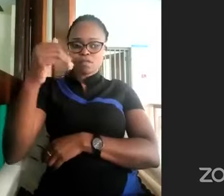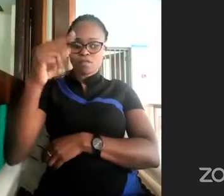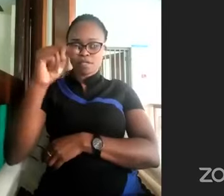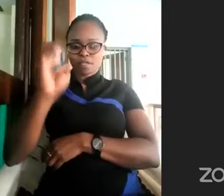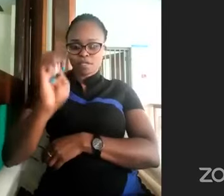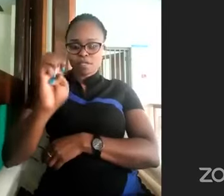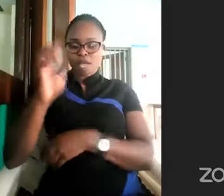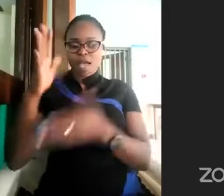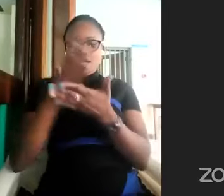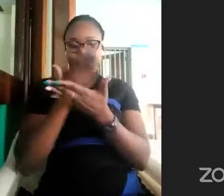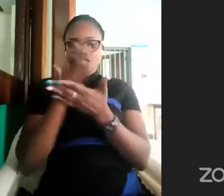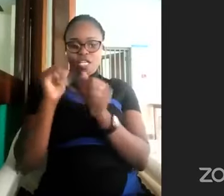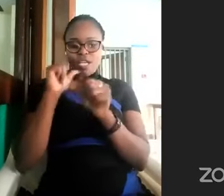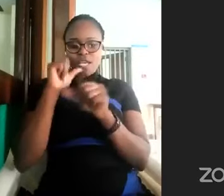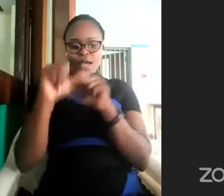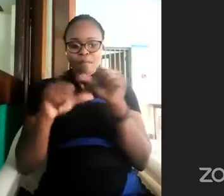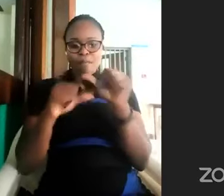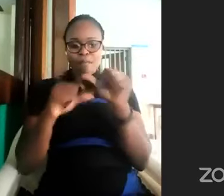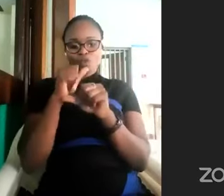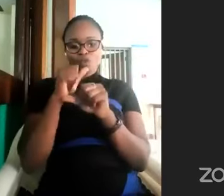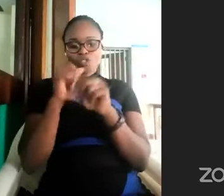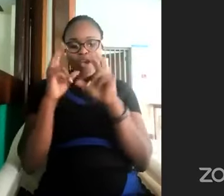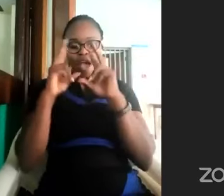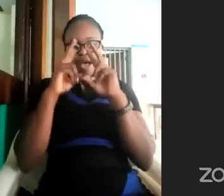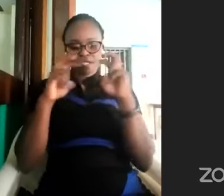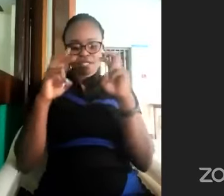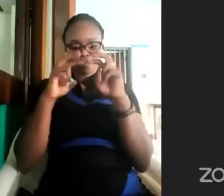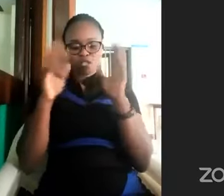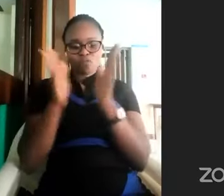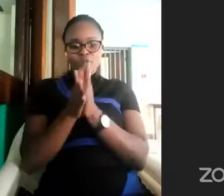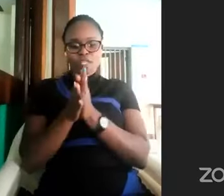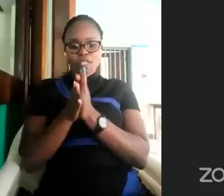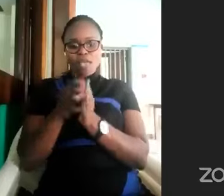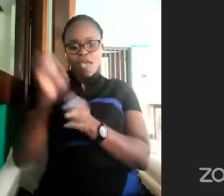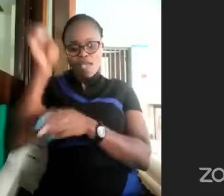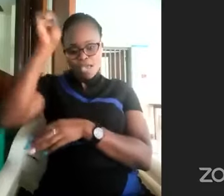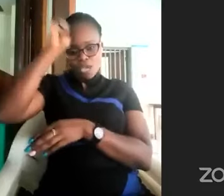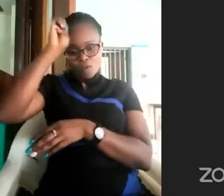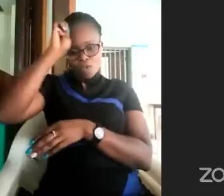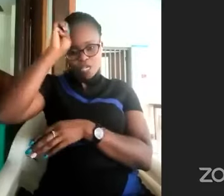do with assessment and education. Thank you, and welcome, Madam Josephine.